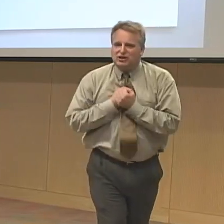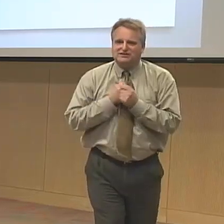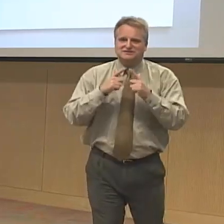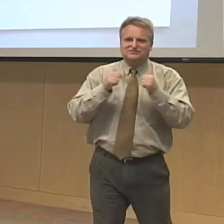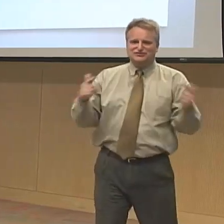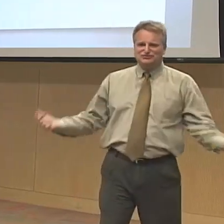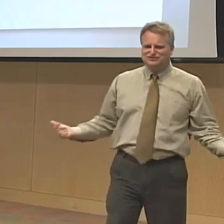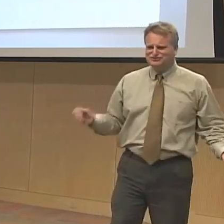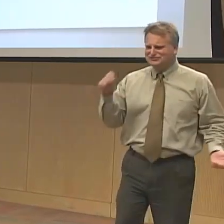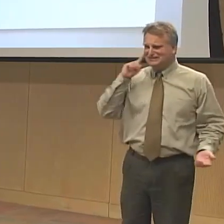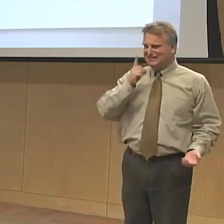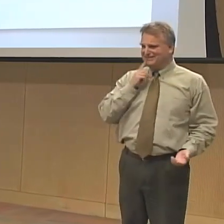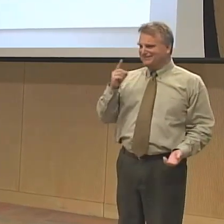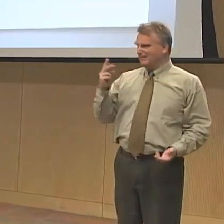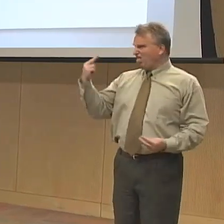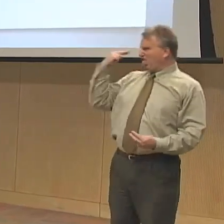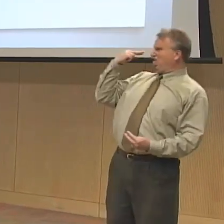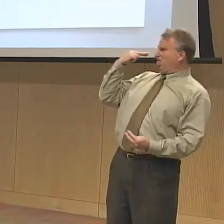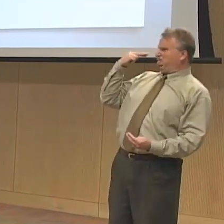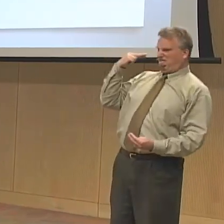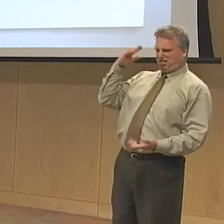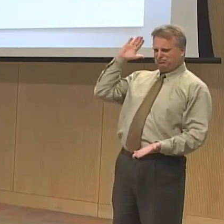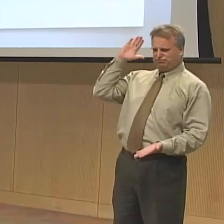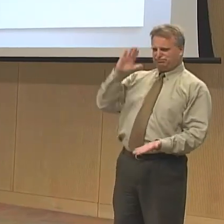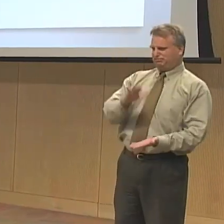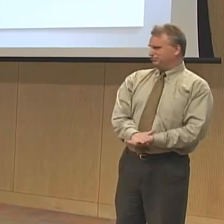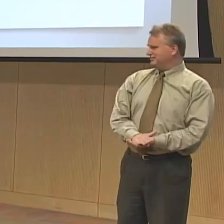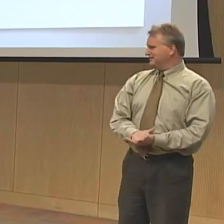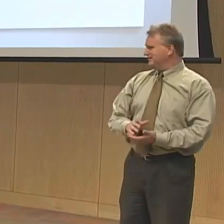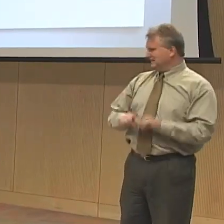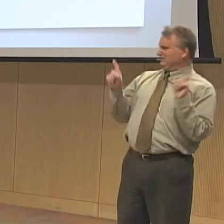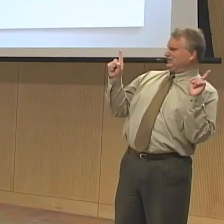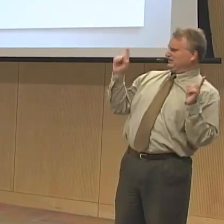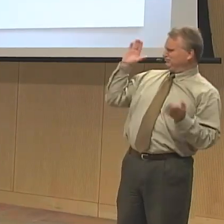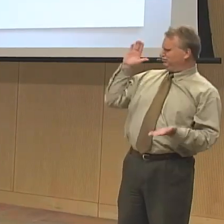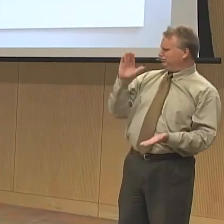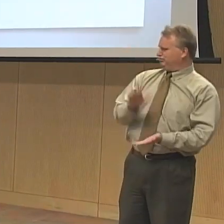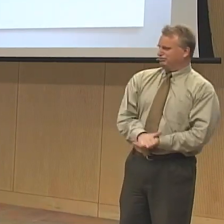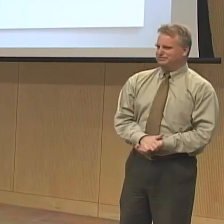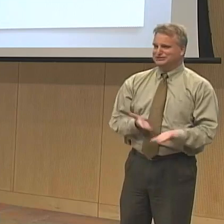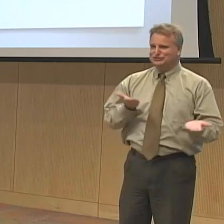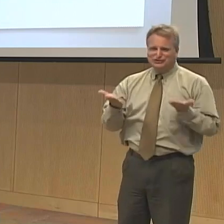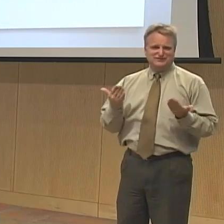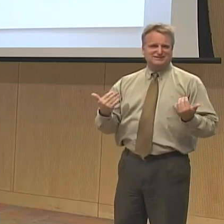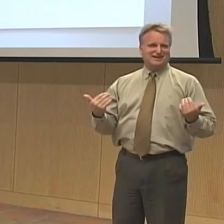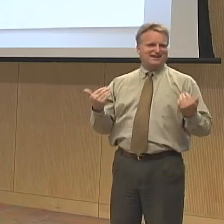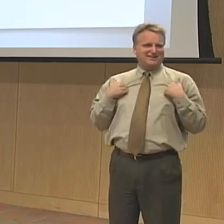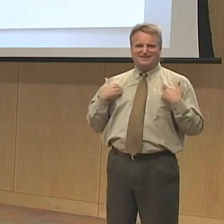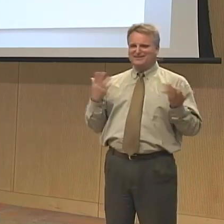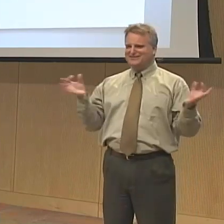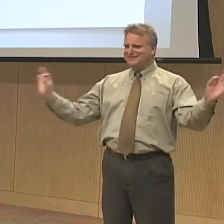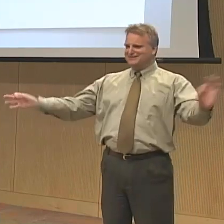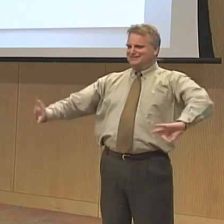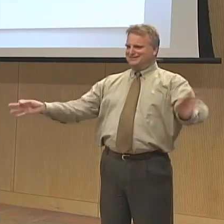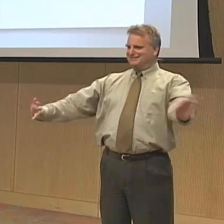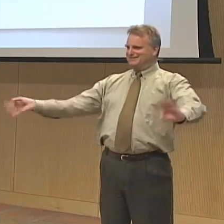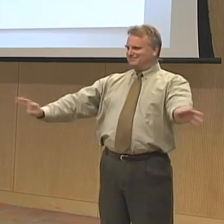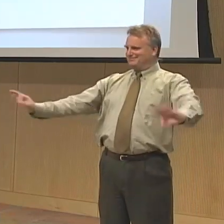and embraced as a deaf community and not seen as less than. We have wonderful